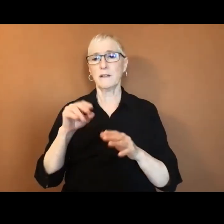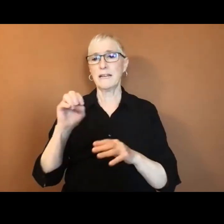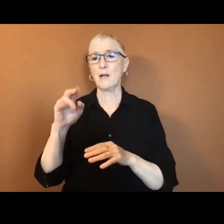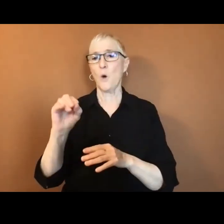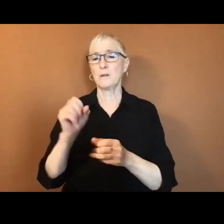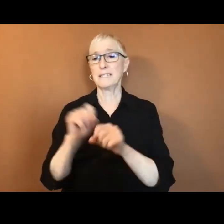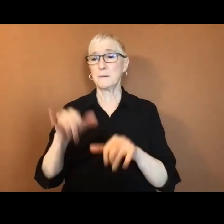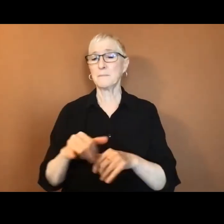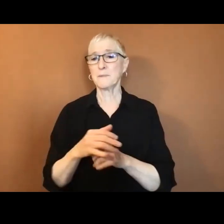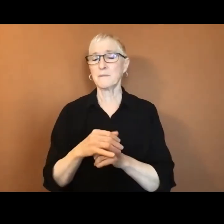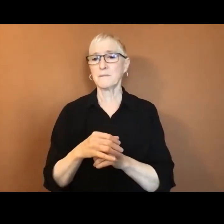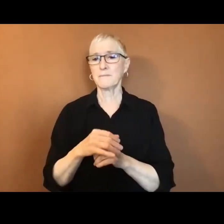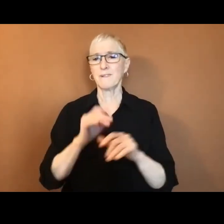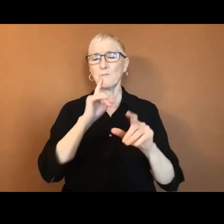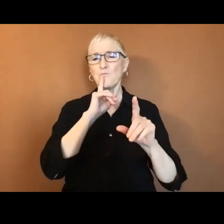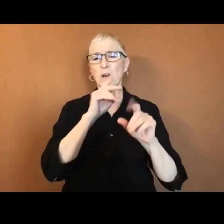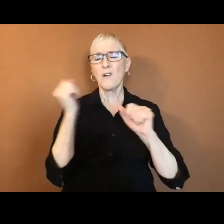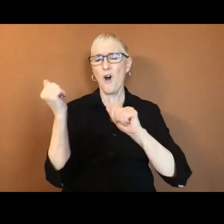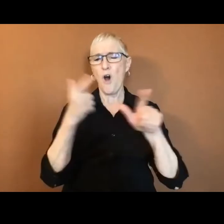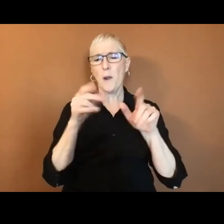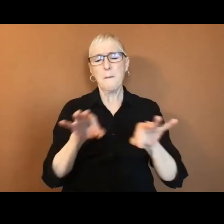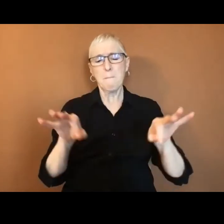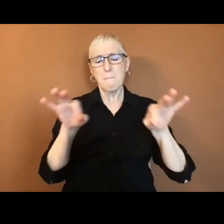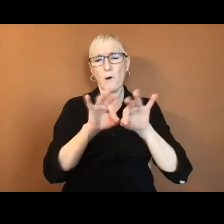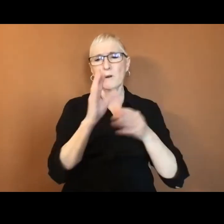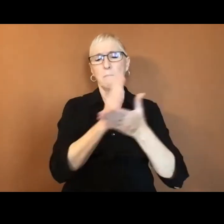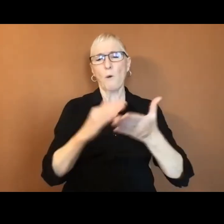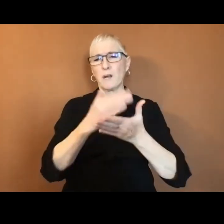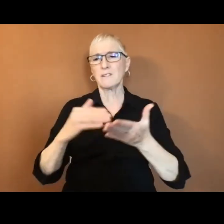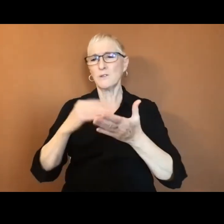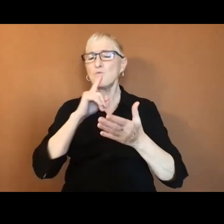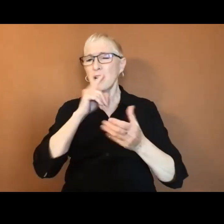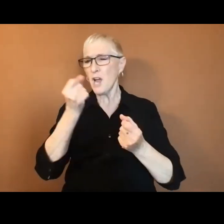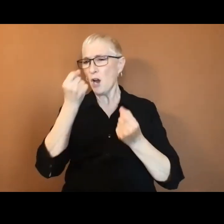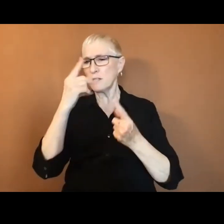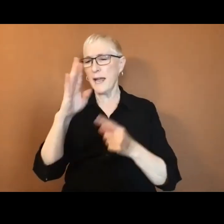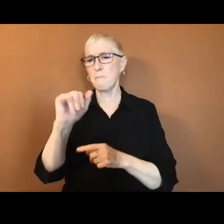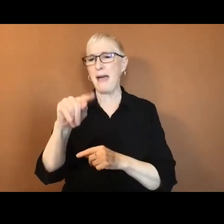think those are all important components in this larger understanding of bats.